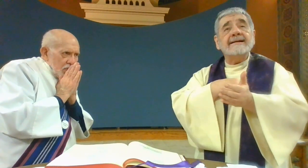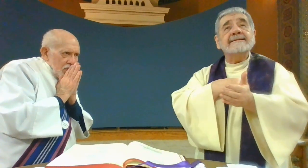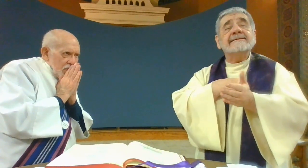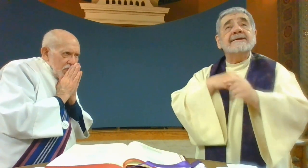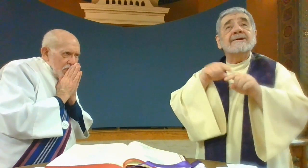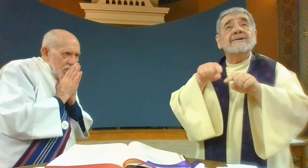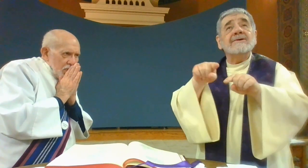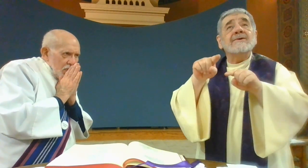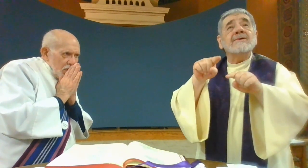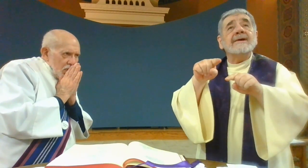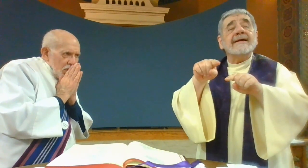Help us